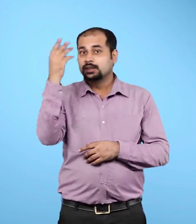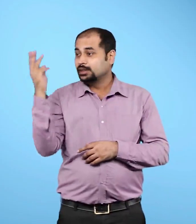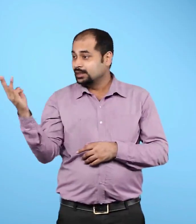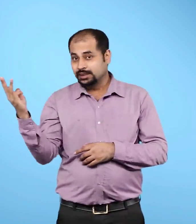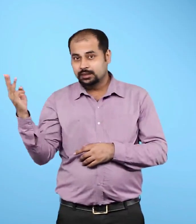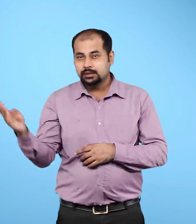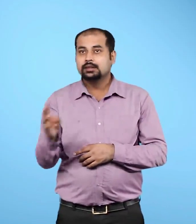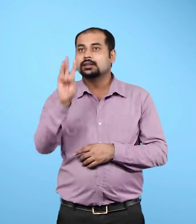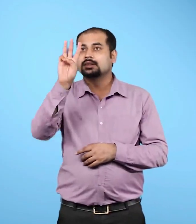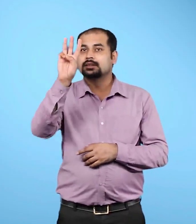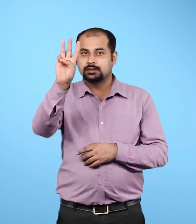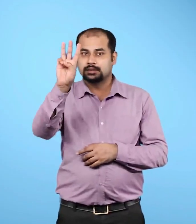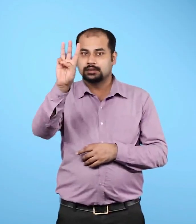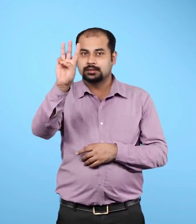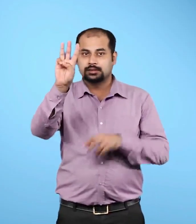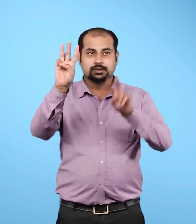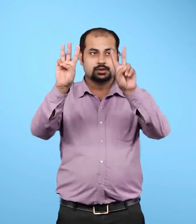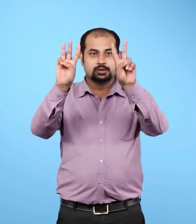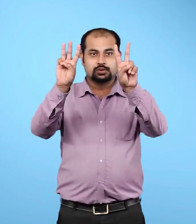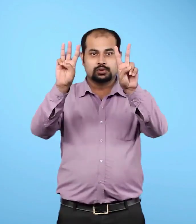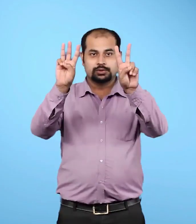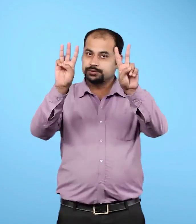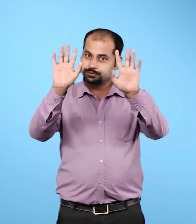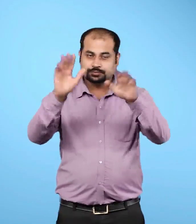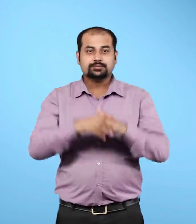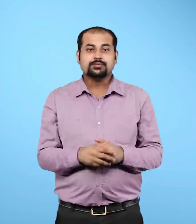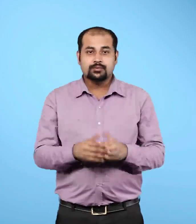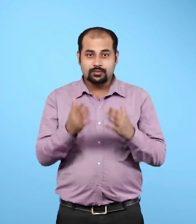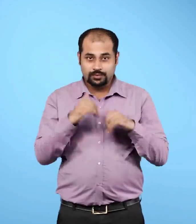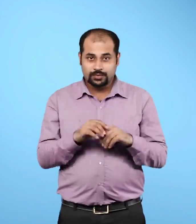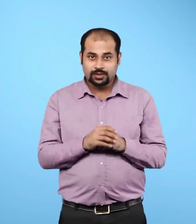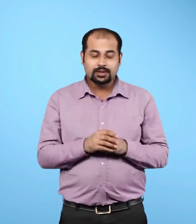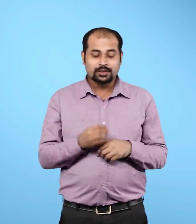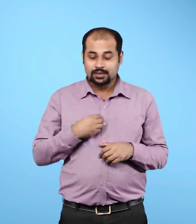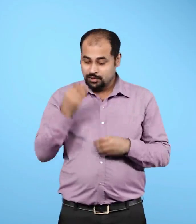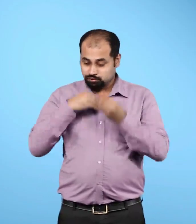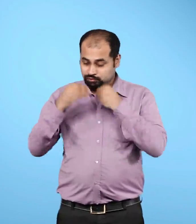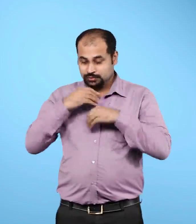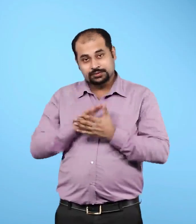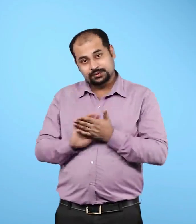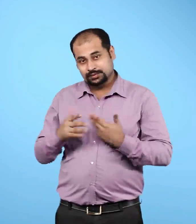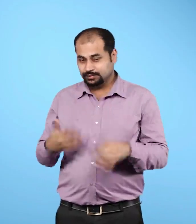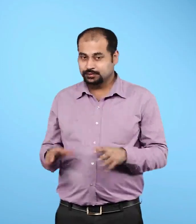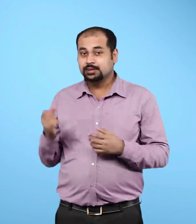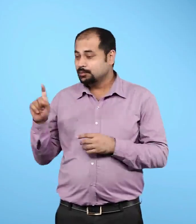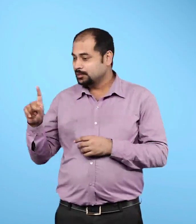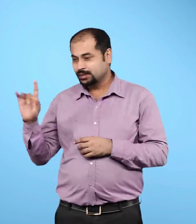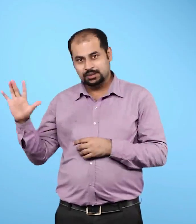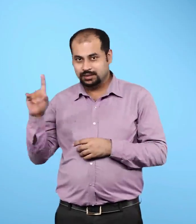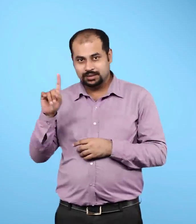Column 2, number 3 is written. Row 2, column 1, number 1 is